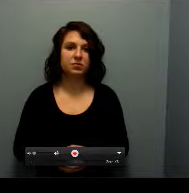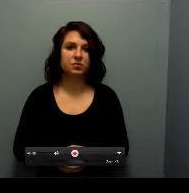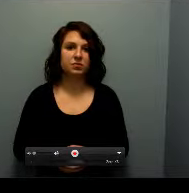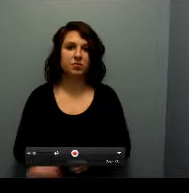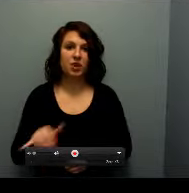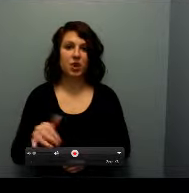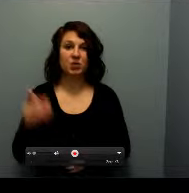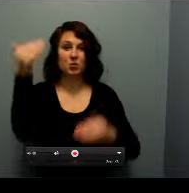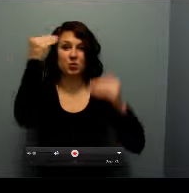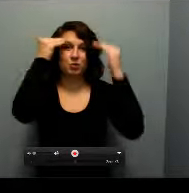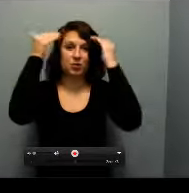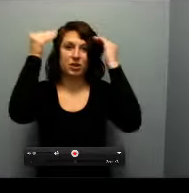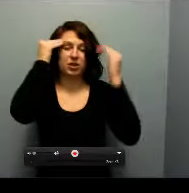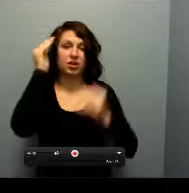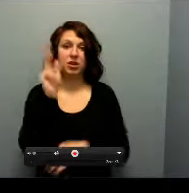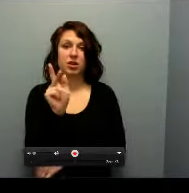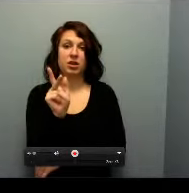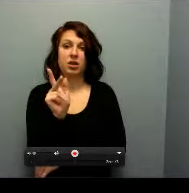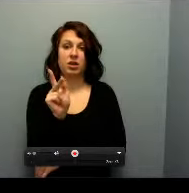Also, a person's knowledge.